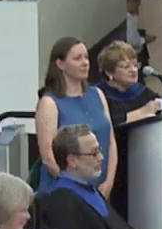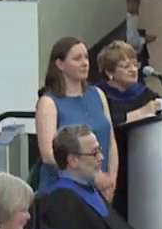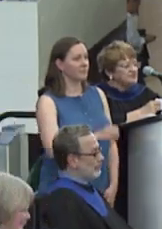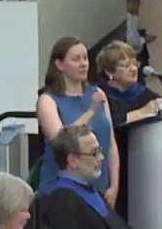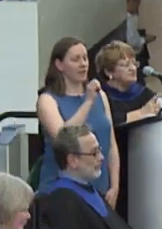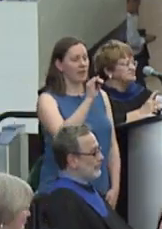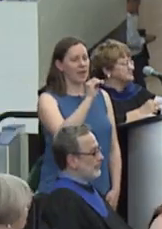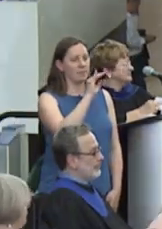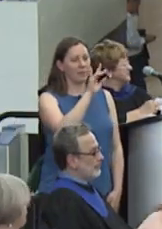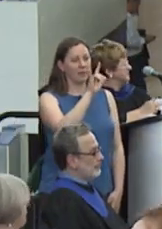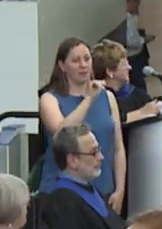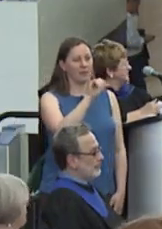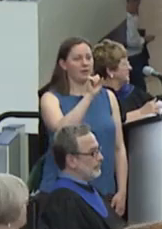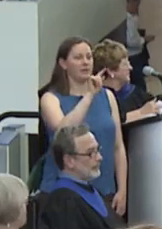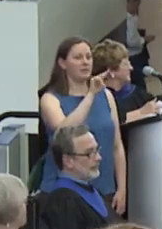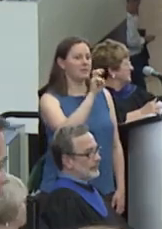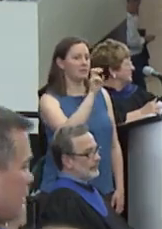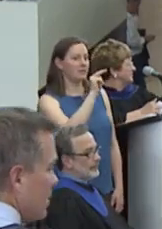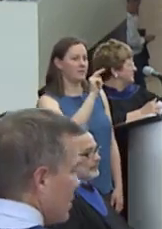Emily Stevens.